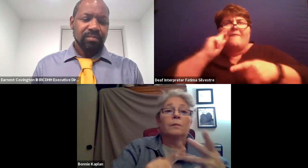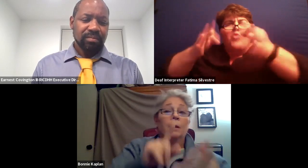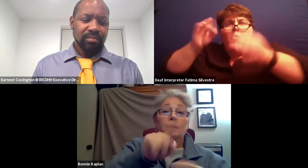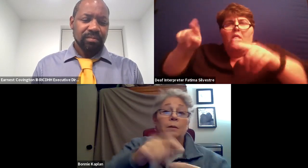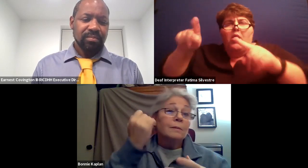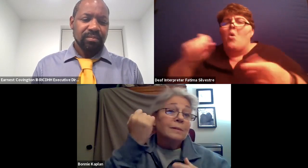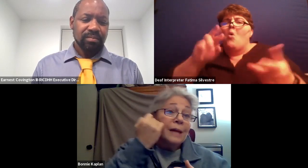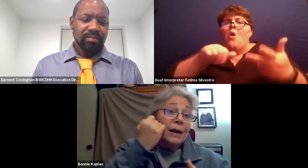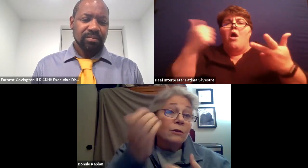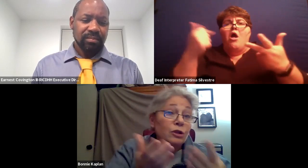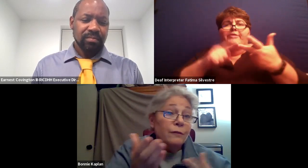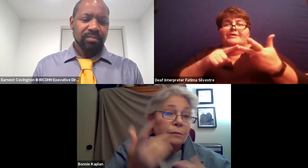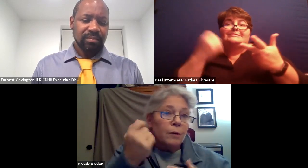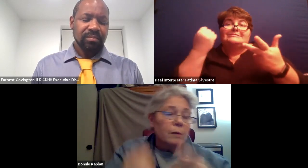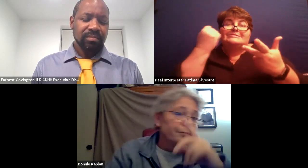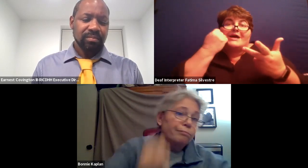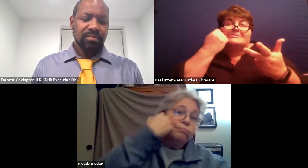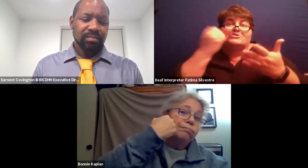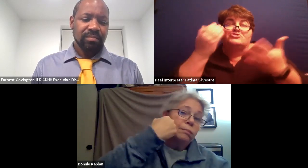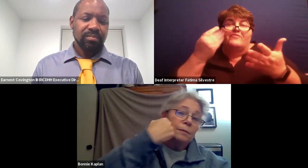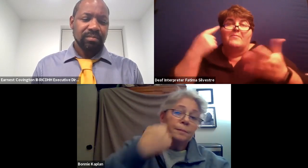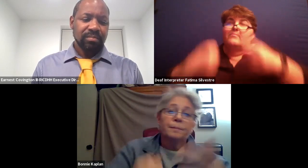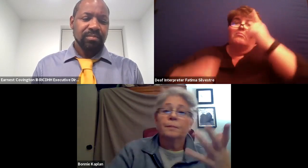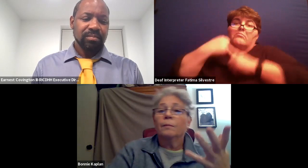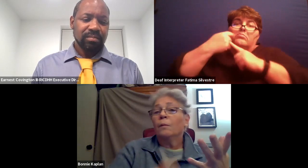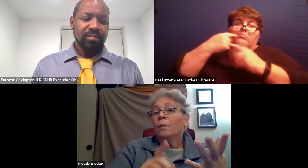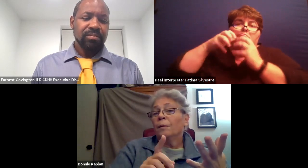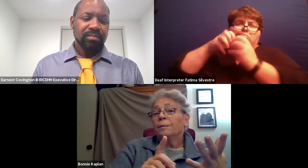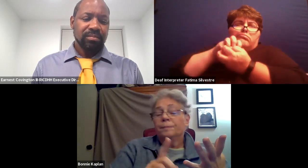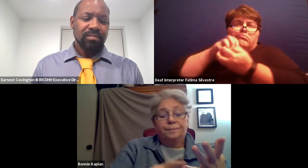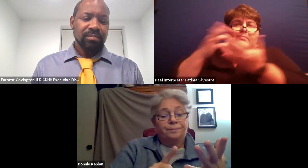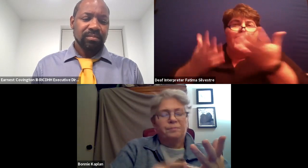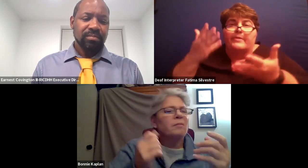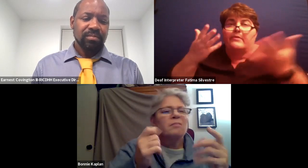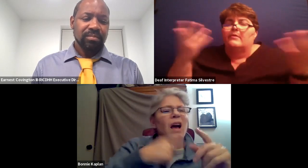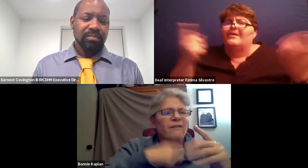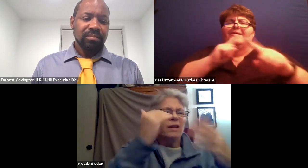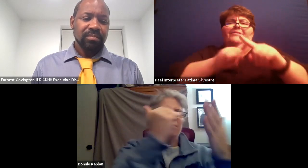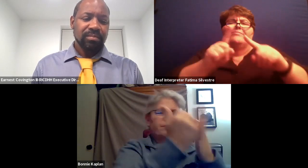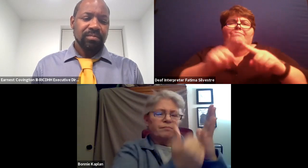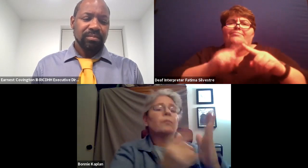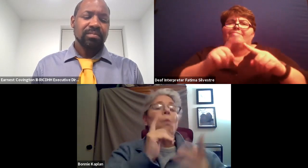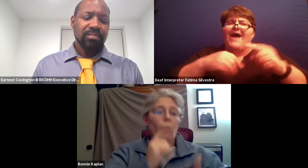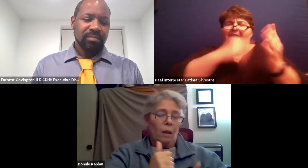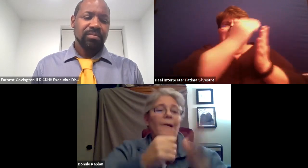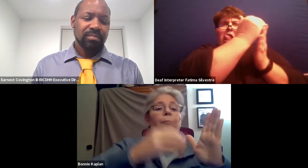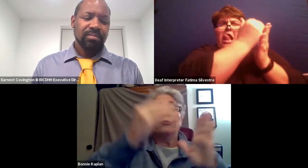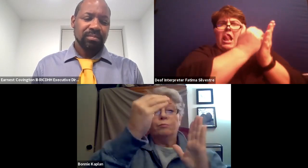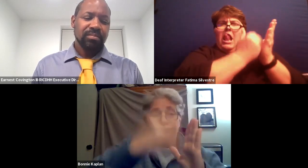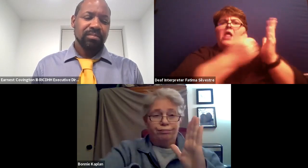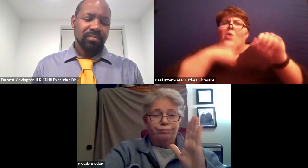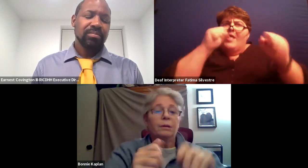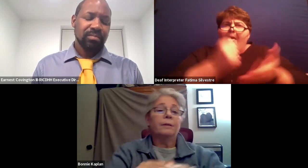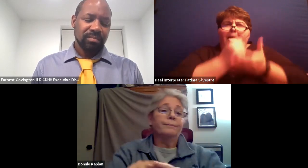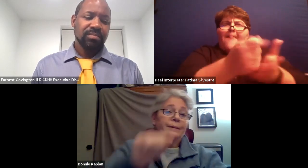need counseling. Maybe you need dental services because somebody hurt you. You have facial damage. There are